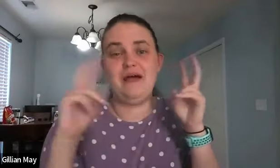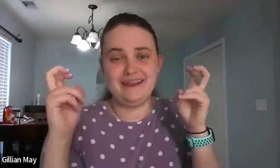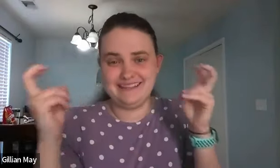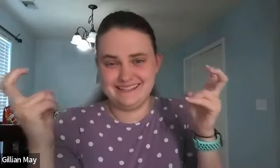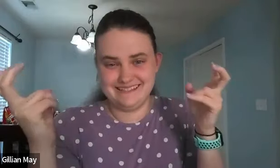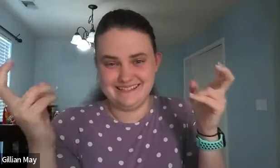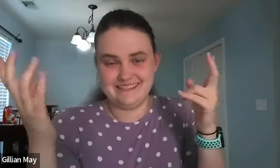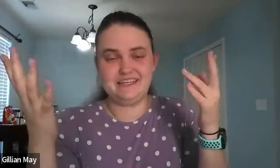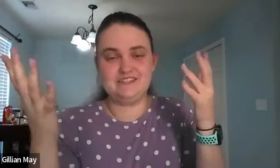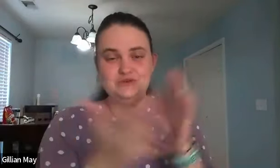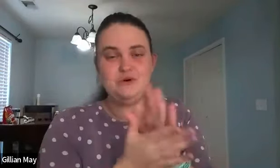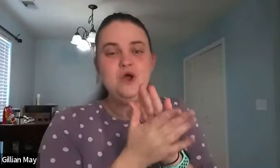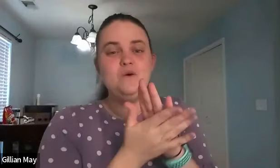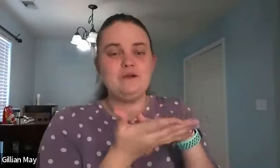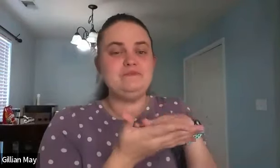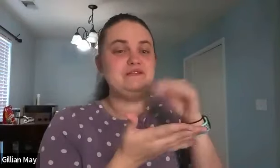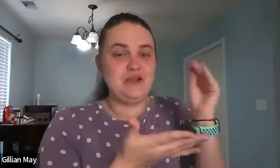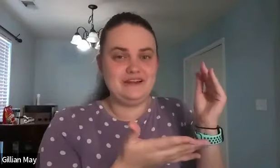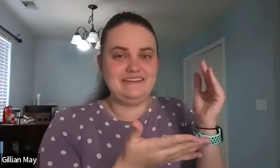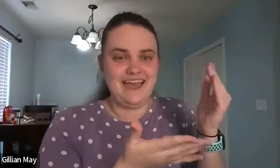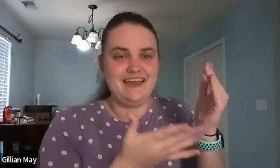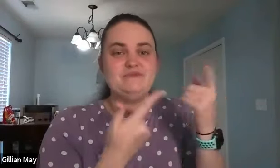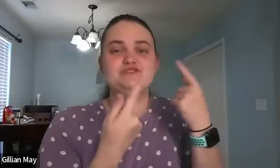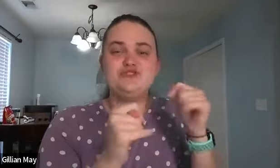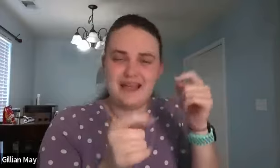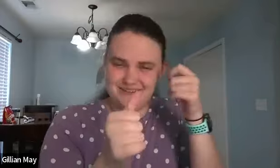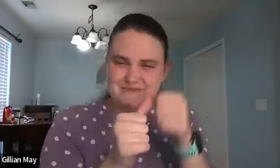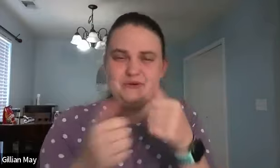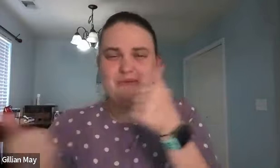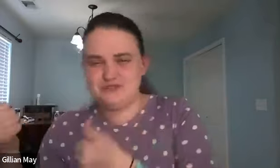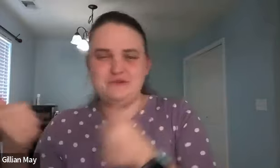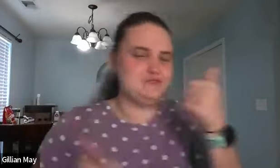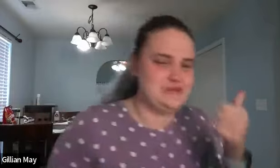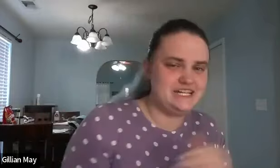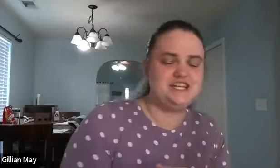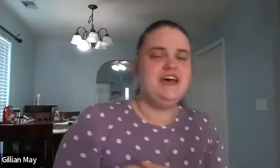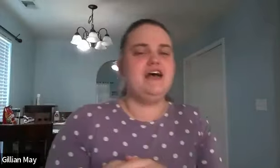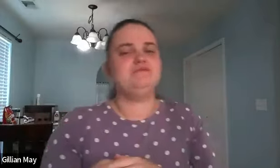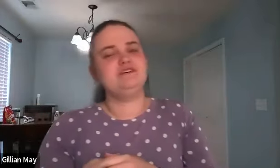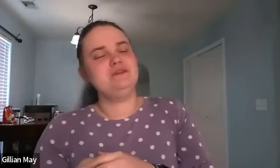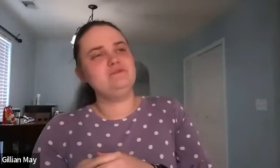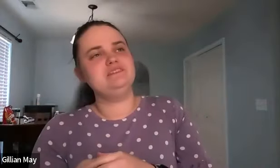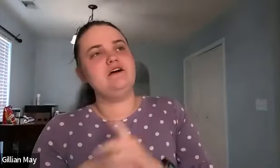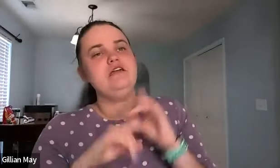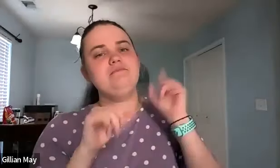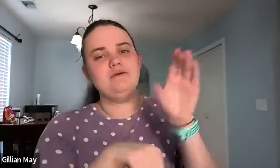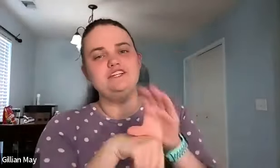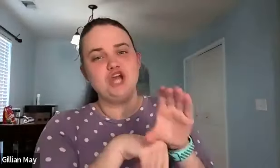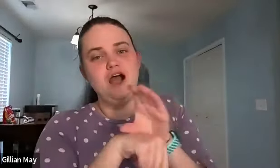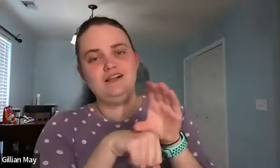lot of incidences like at school where you'd be learning that and we were trying to remember which one was which. And some people would say, oh yeah, I'm going to